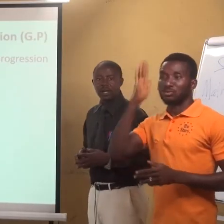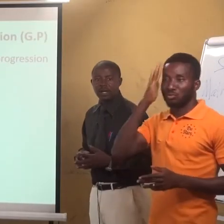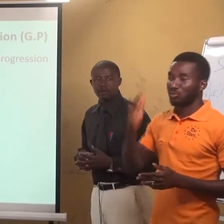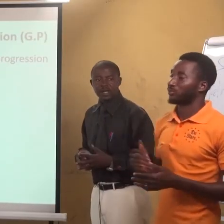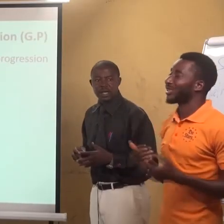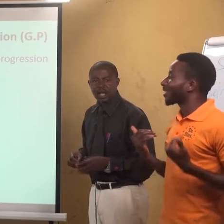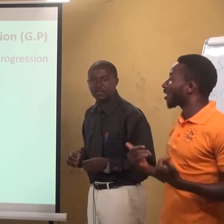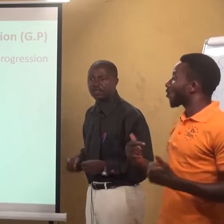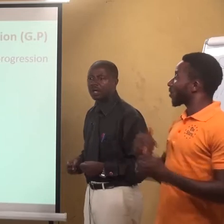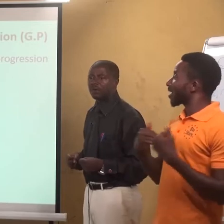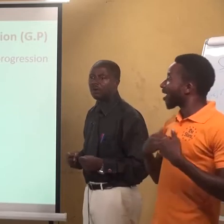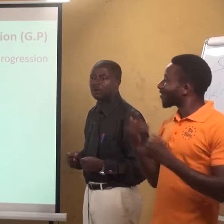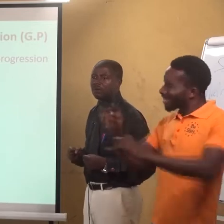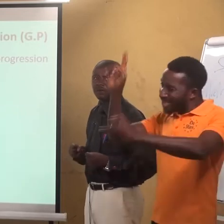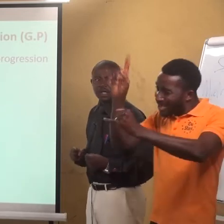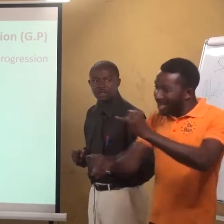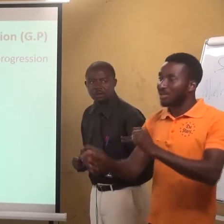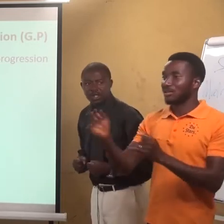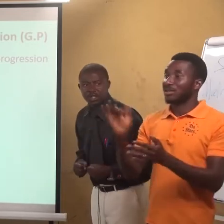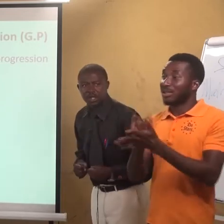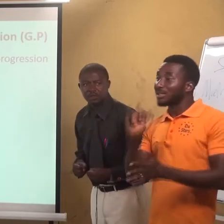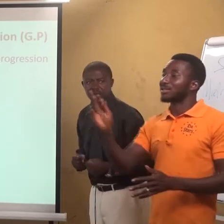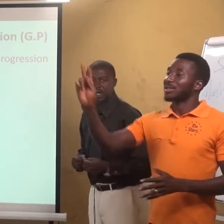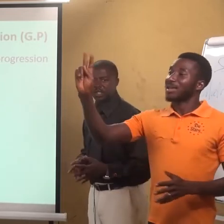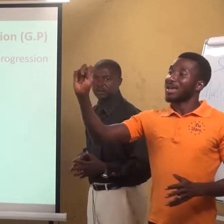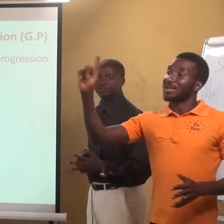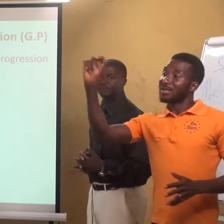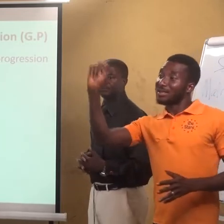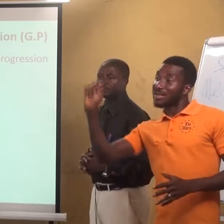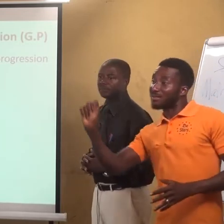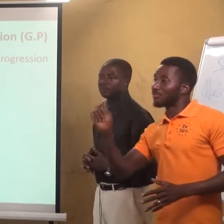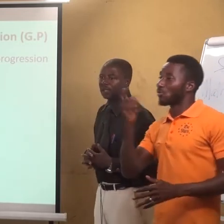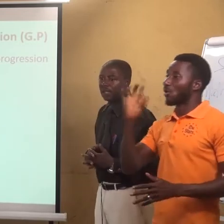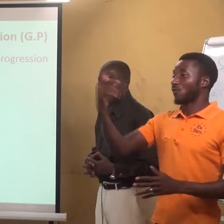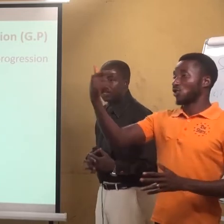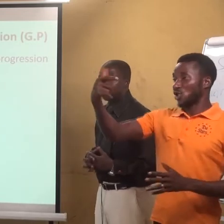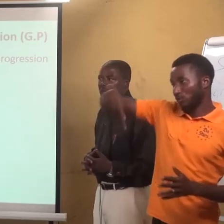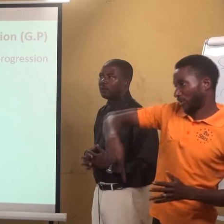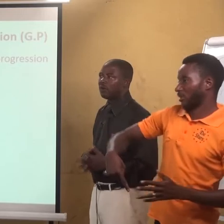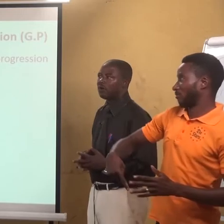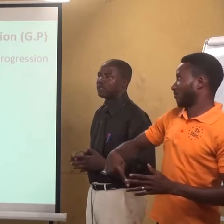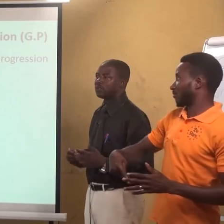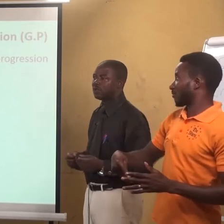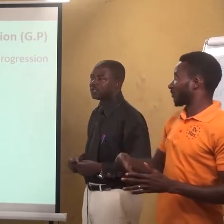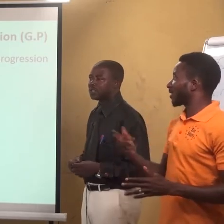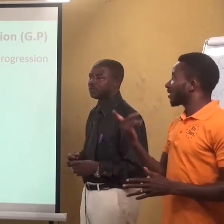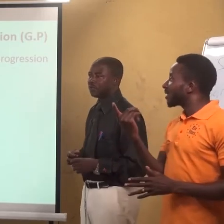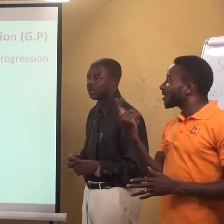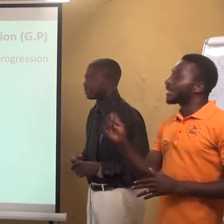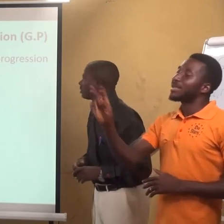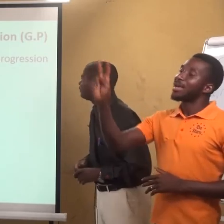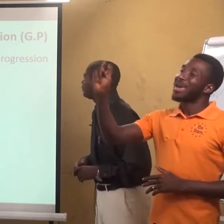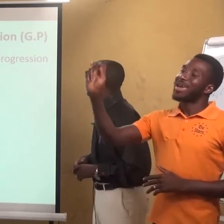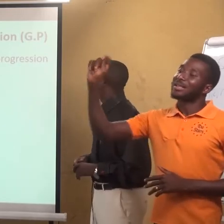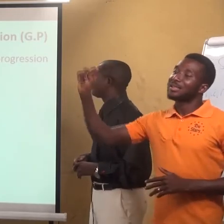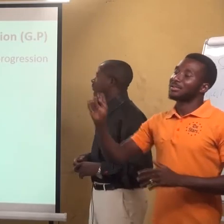Now we have the nth term of a geometric progression. The nth term of a geometric